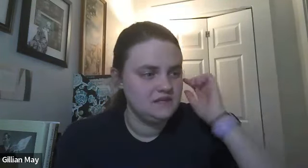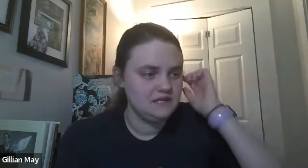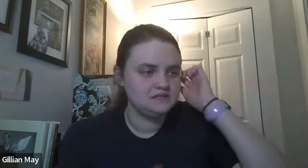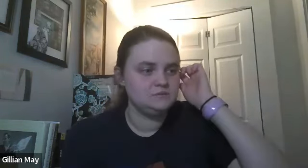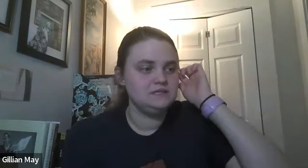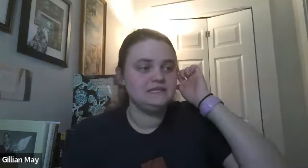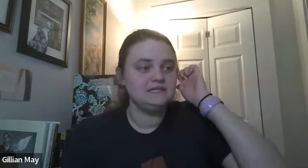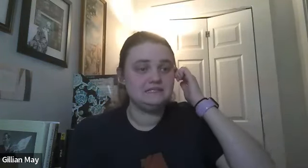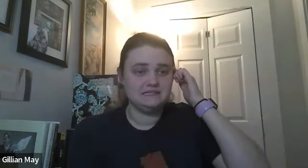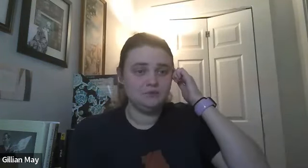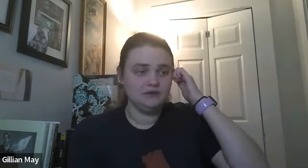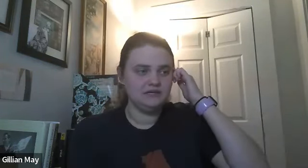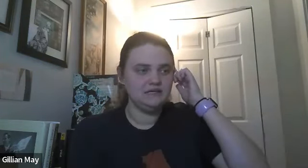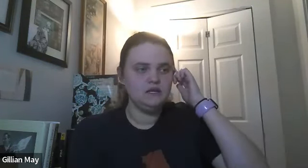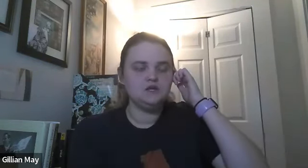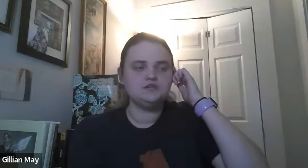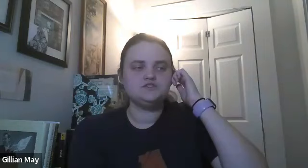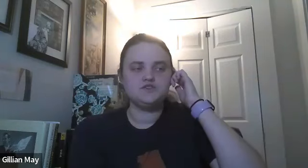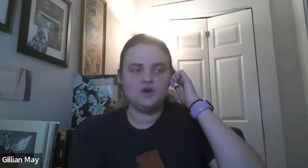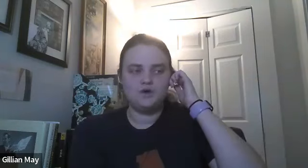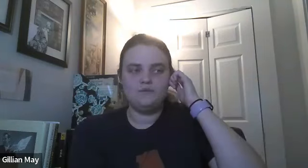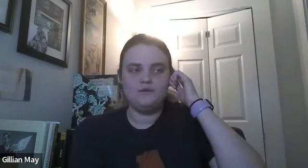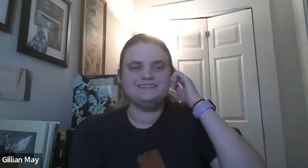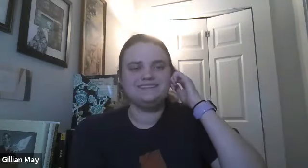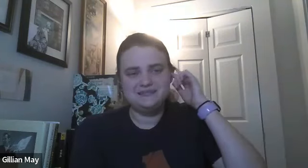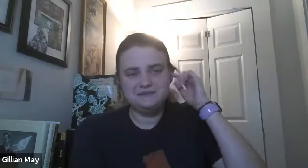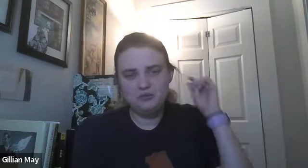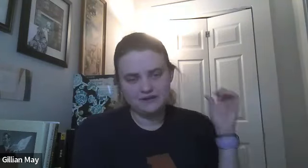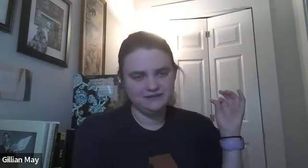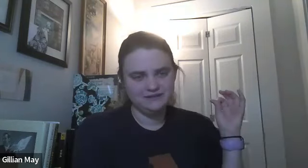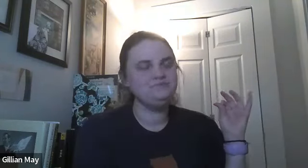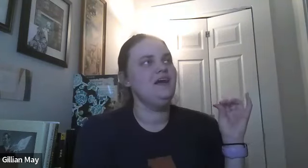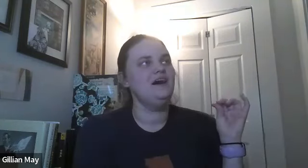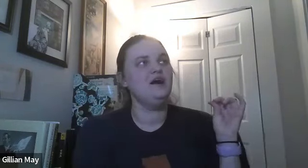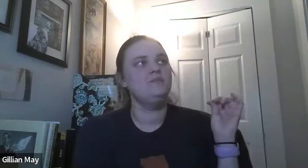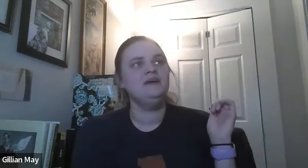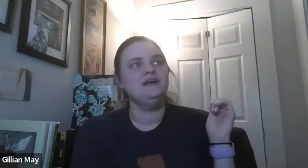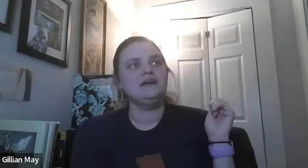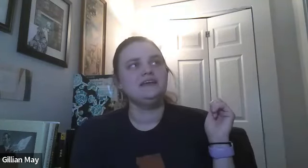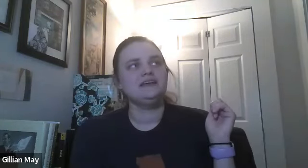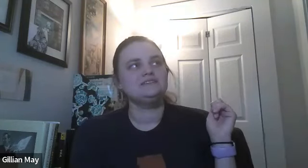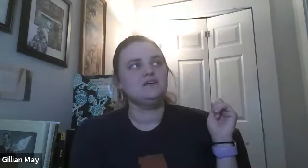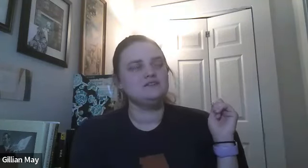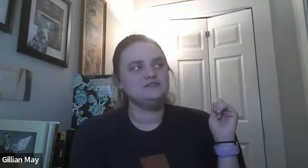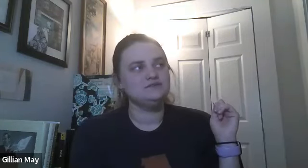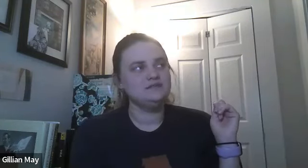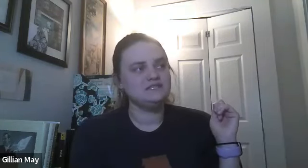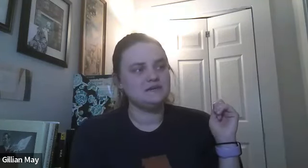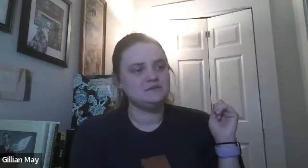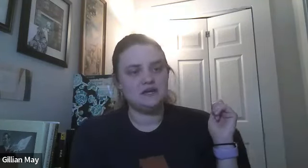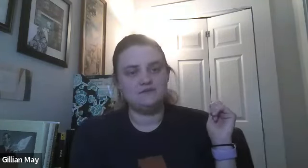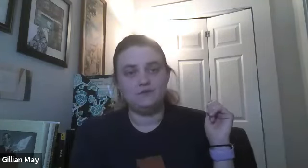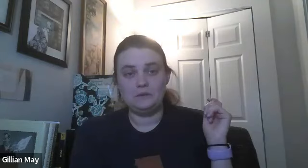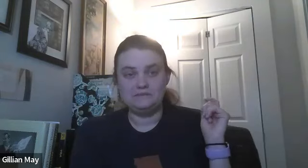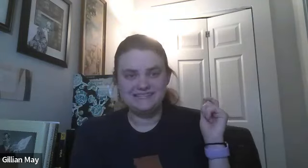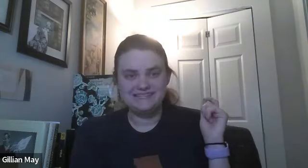The next one is disappointed. So disappointed is also the same sign for miss,